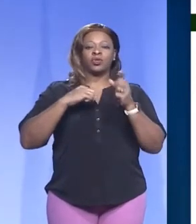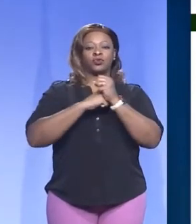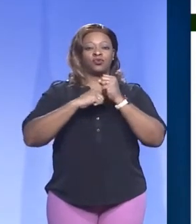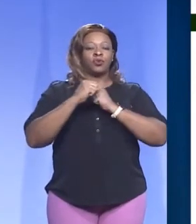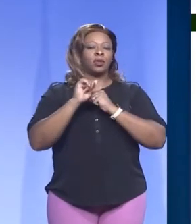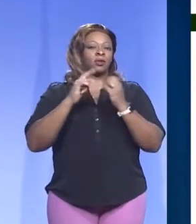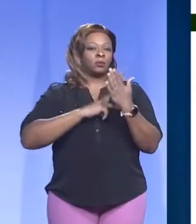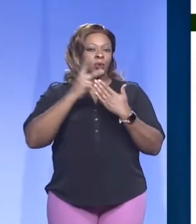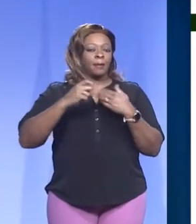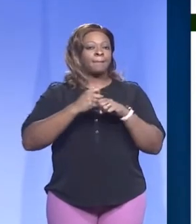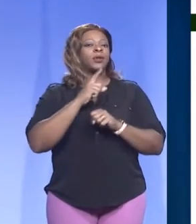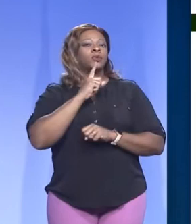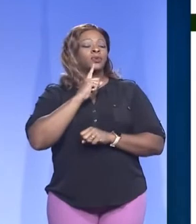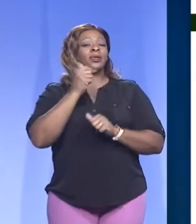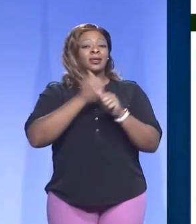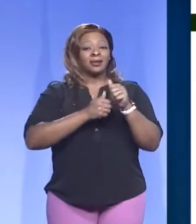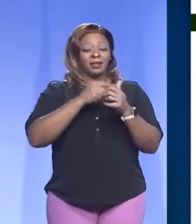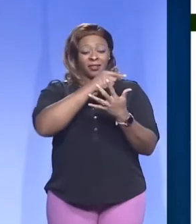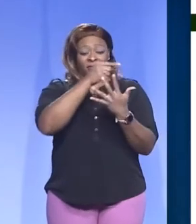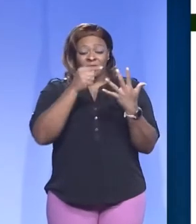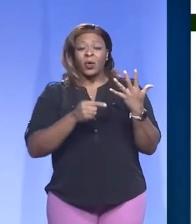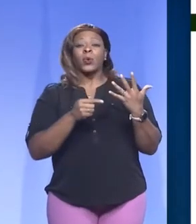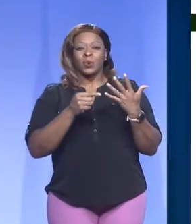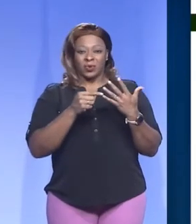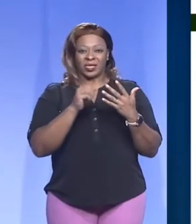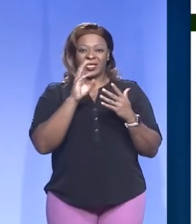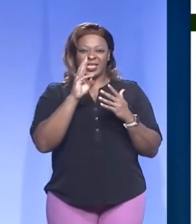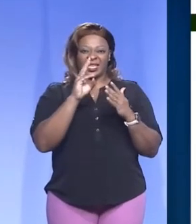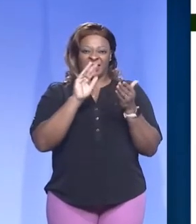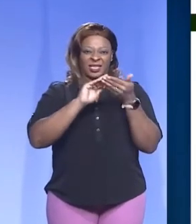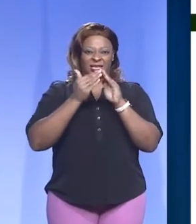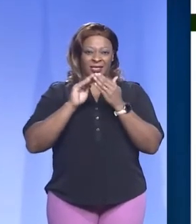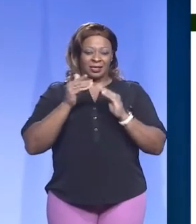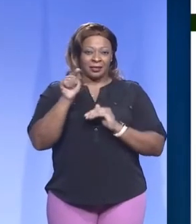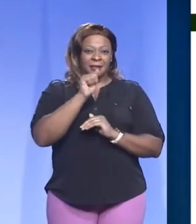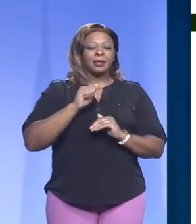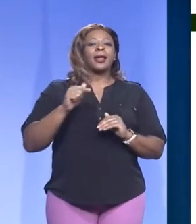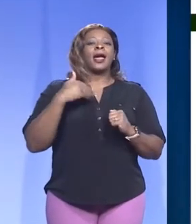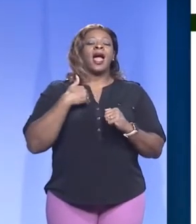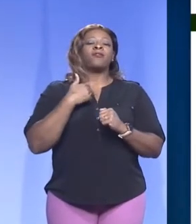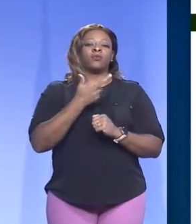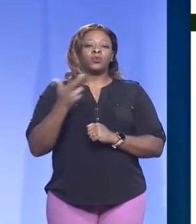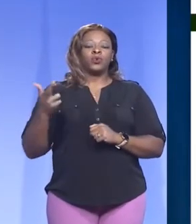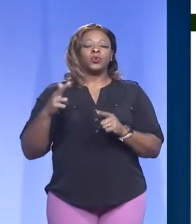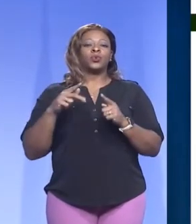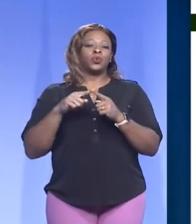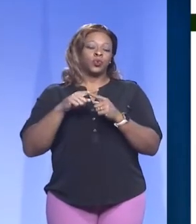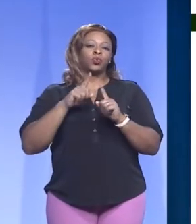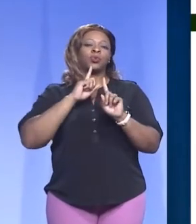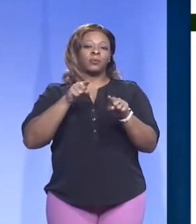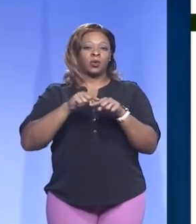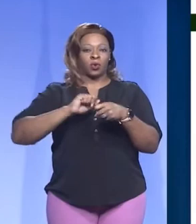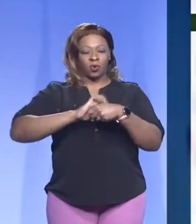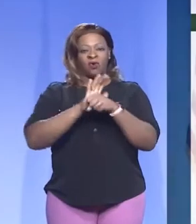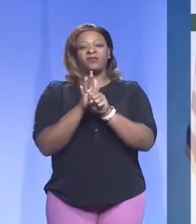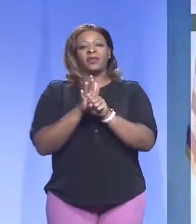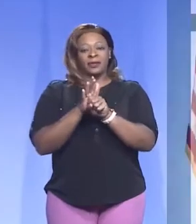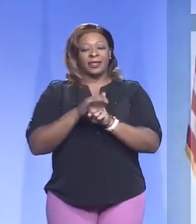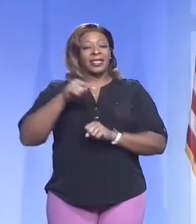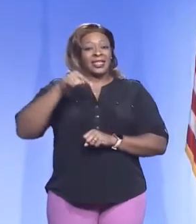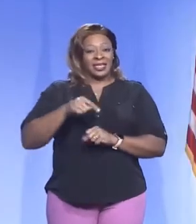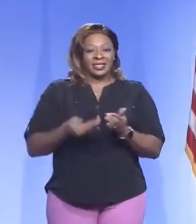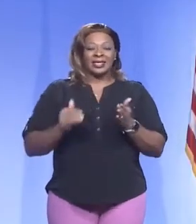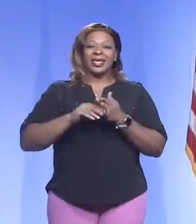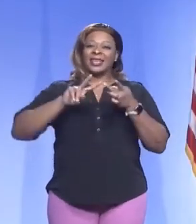programs so that we can make sure that each of our municipalities has access to resources so that they can mount a COVID response. This is, again,